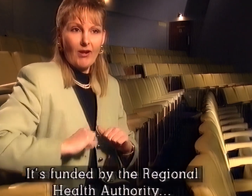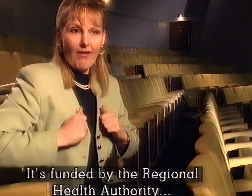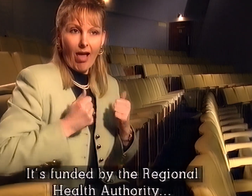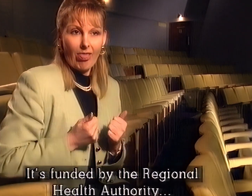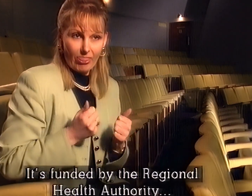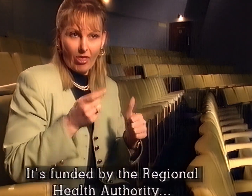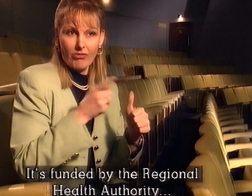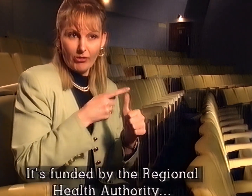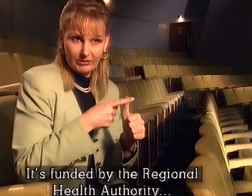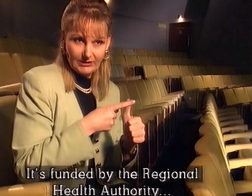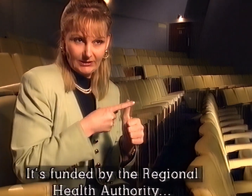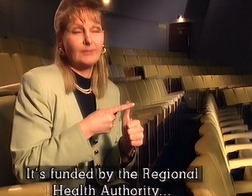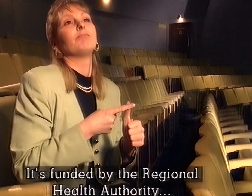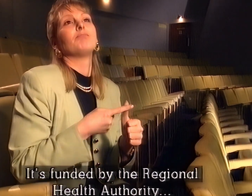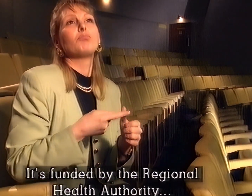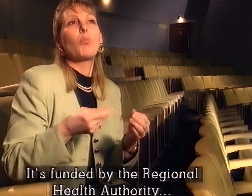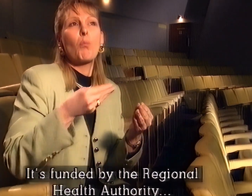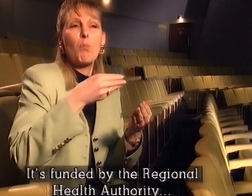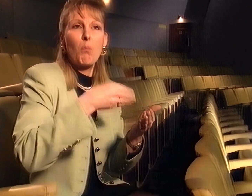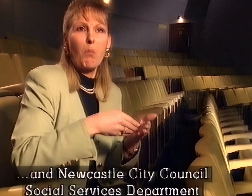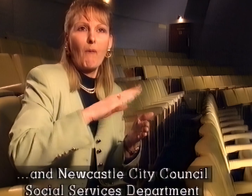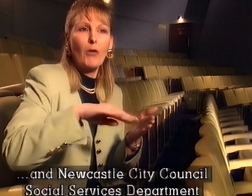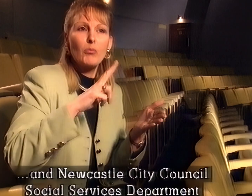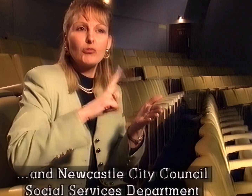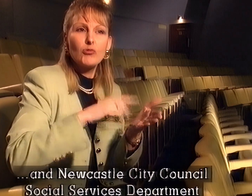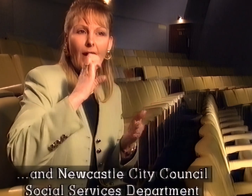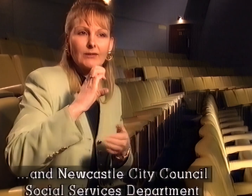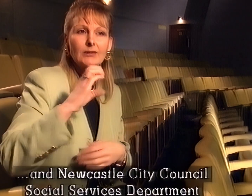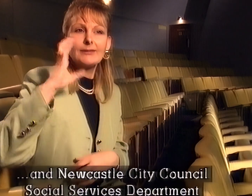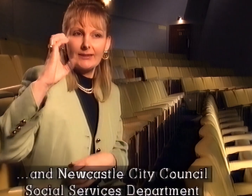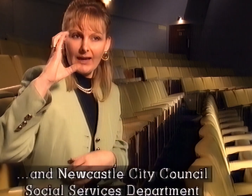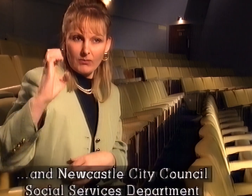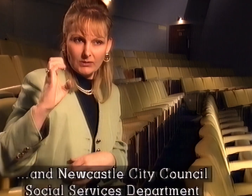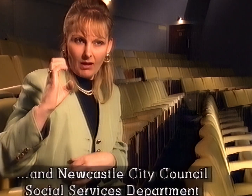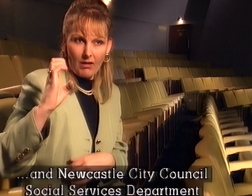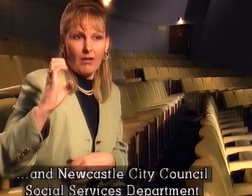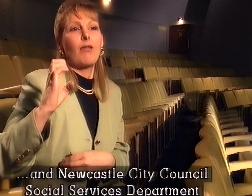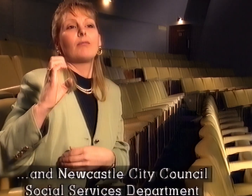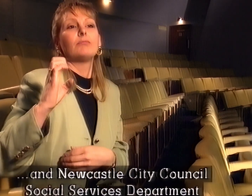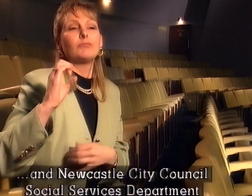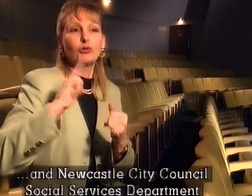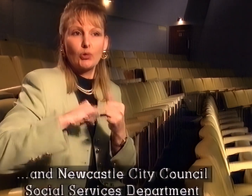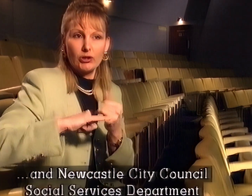It's funded by the Regional Health Authority and Newcastle City Council Social Services